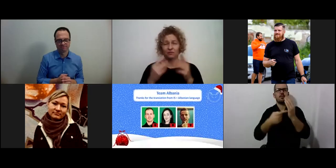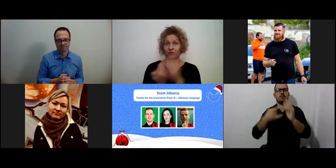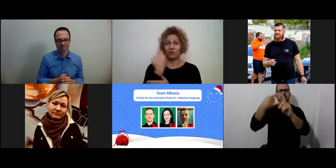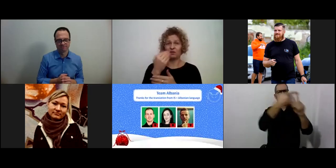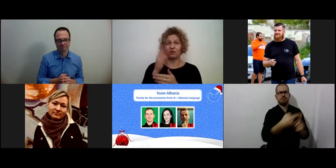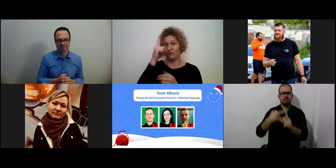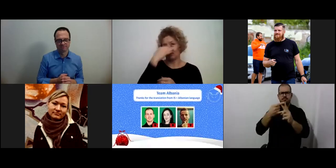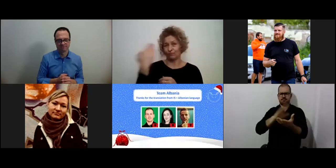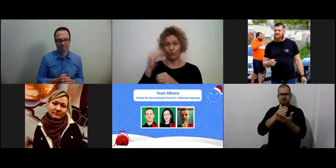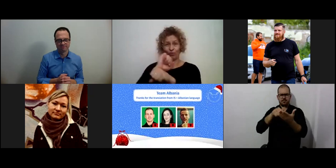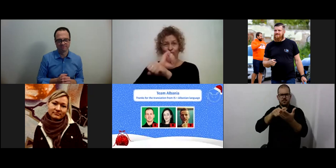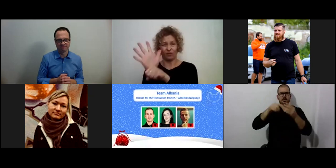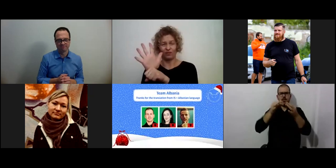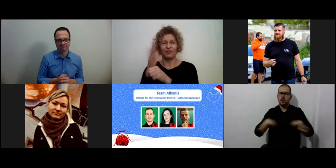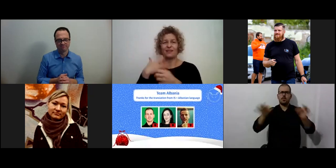due to Corona,